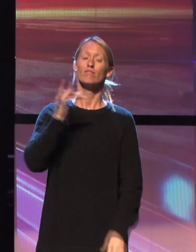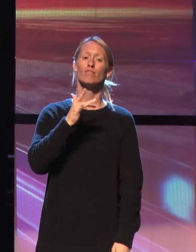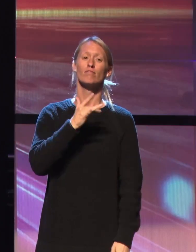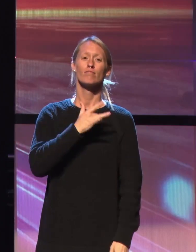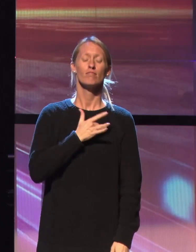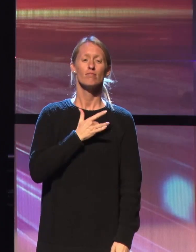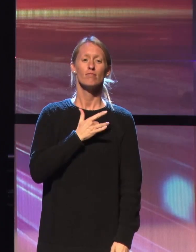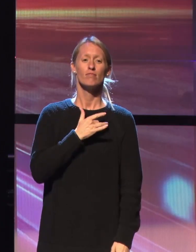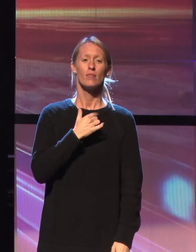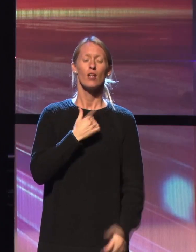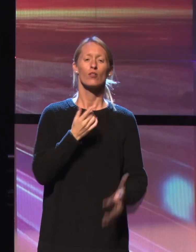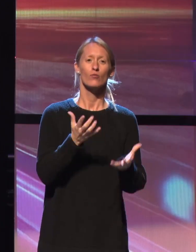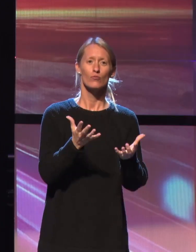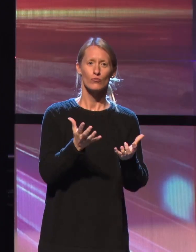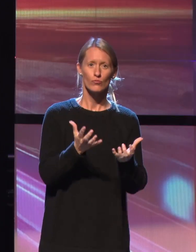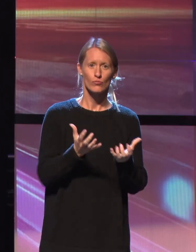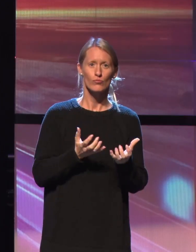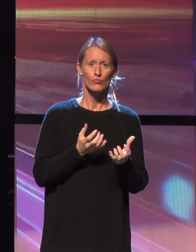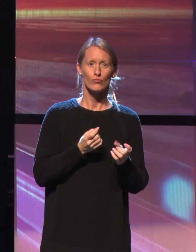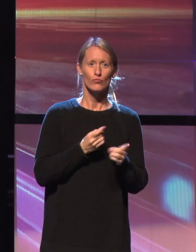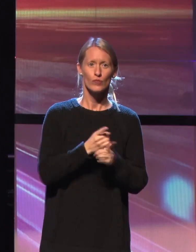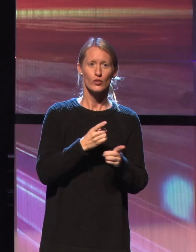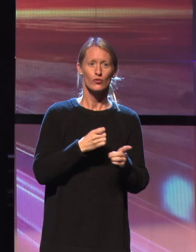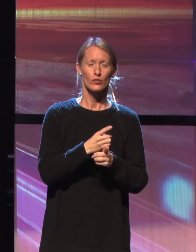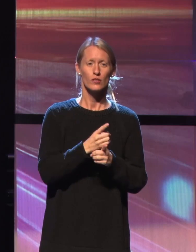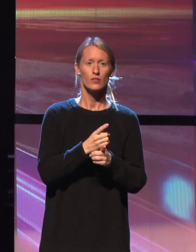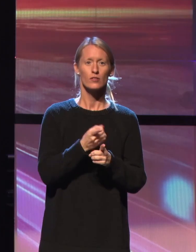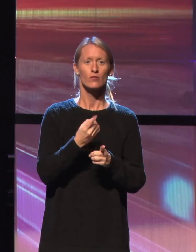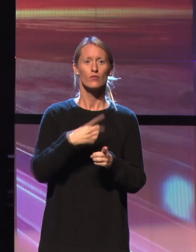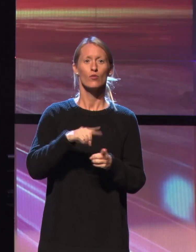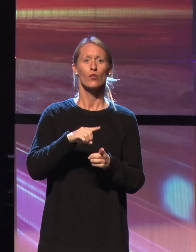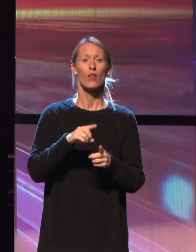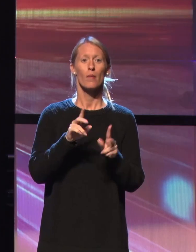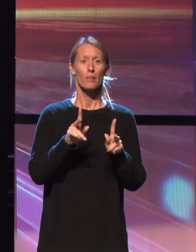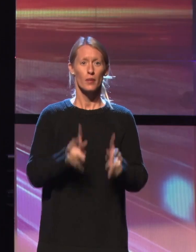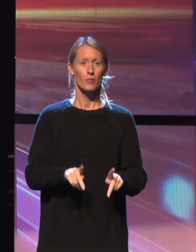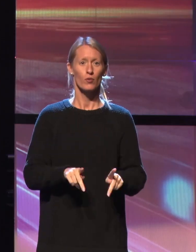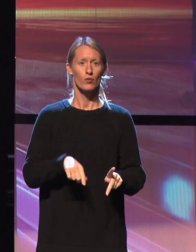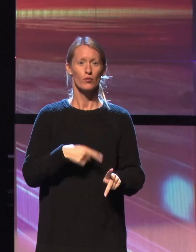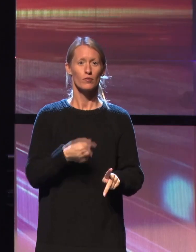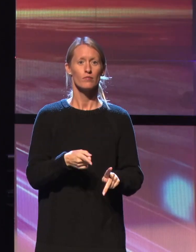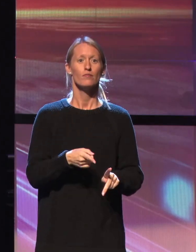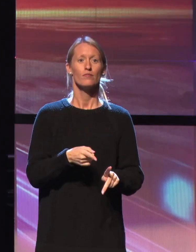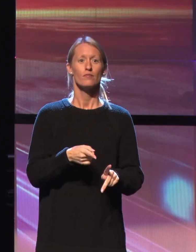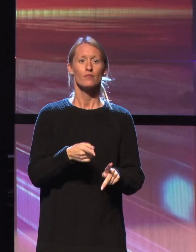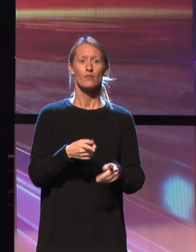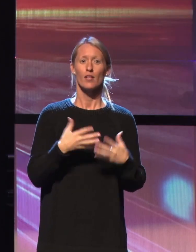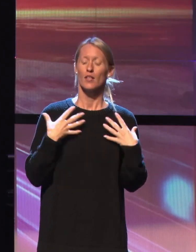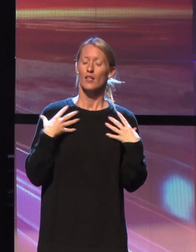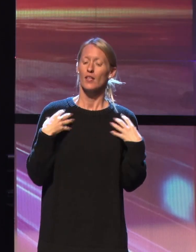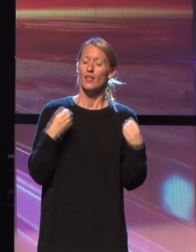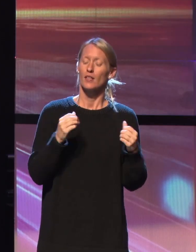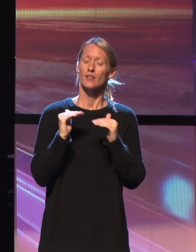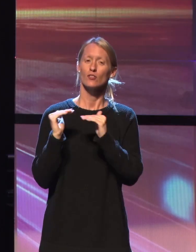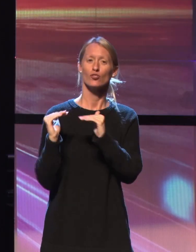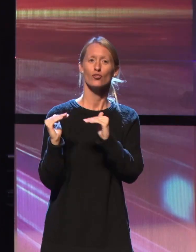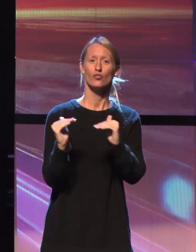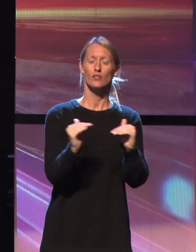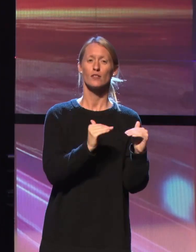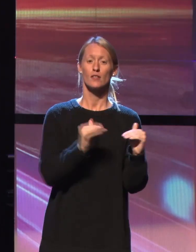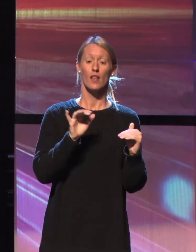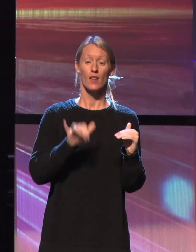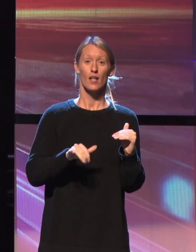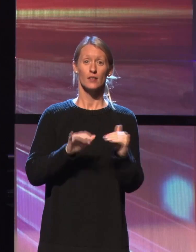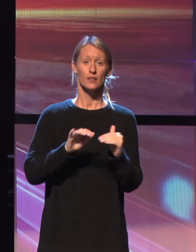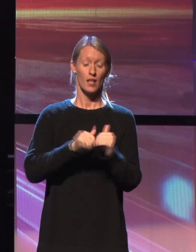hunger and thirst for righteousness for those who it's been withheld from. And that is where I will live my life. But that also means